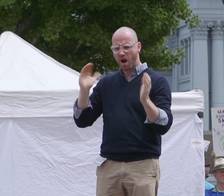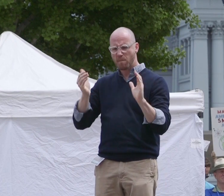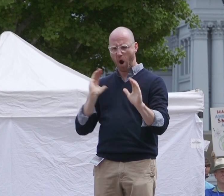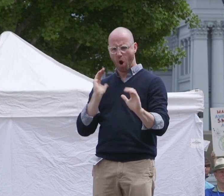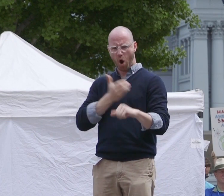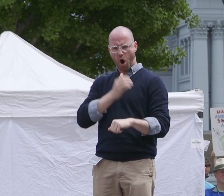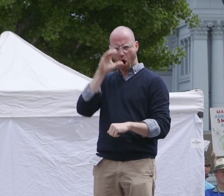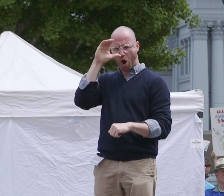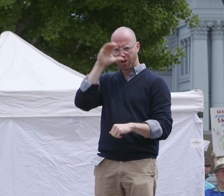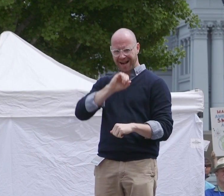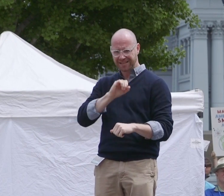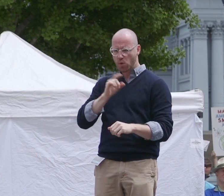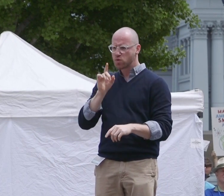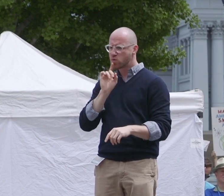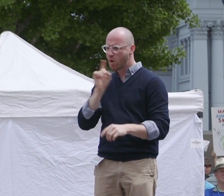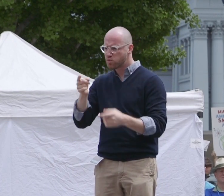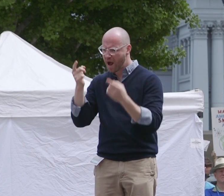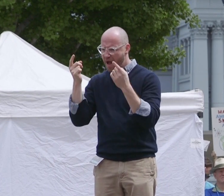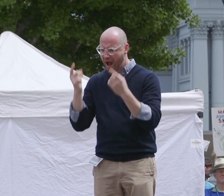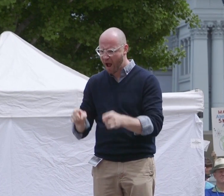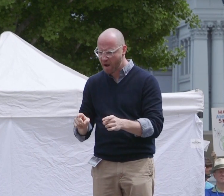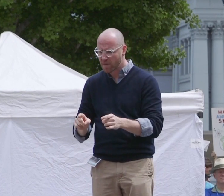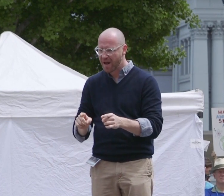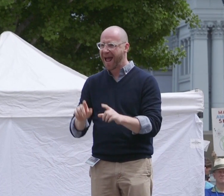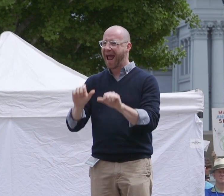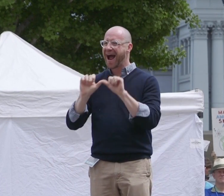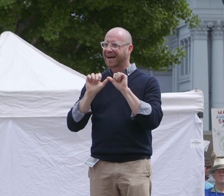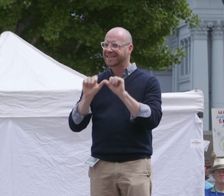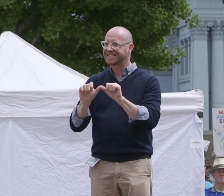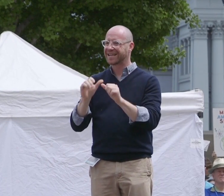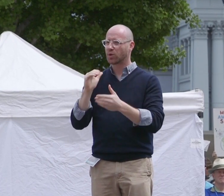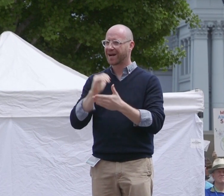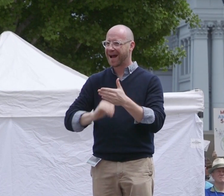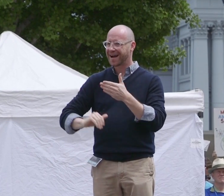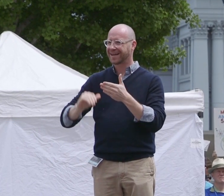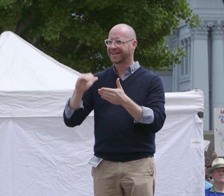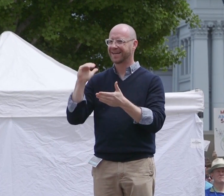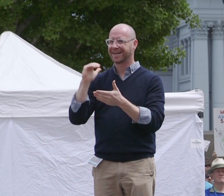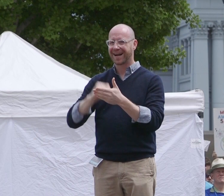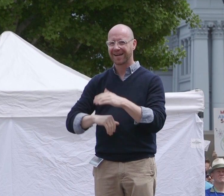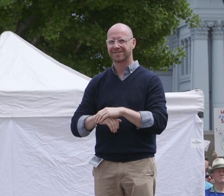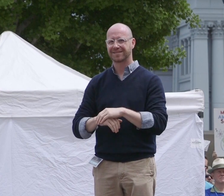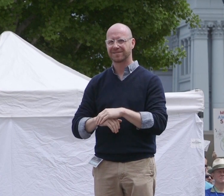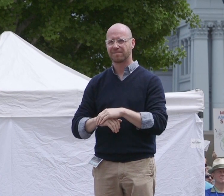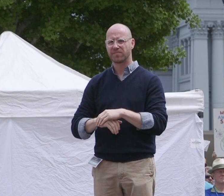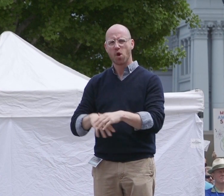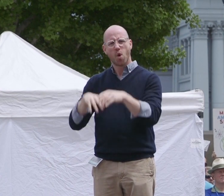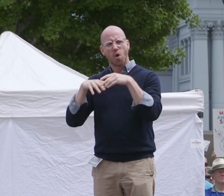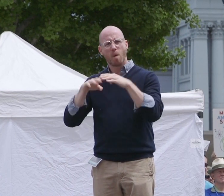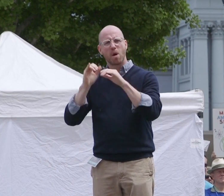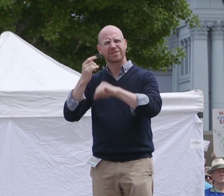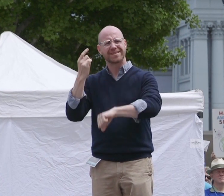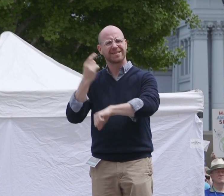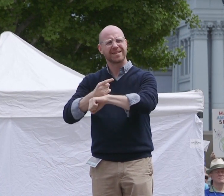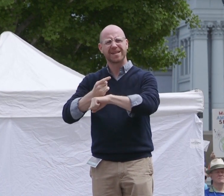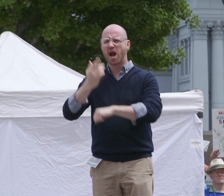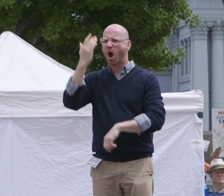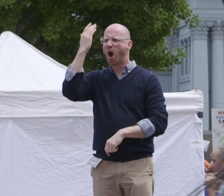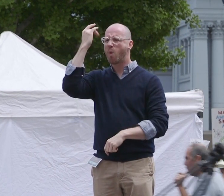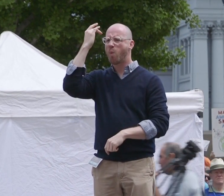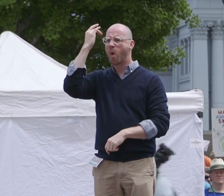science? Because science has an enemy. Our enemy is strong and it fights